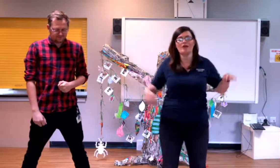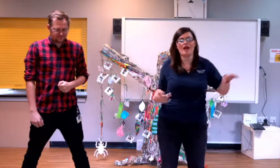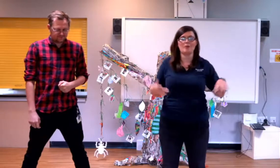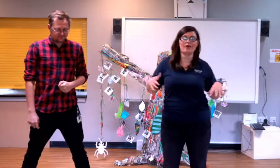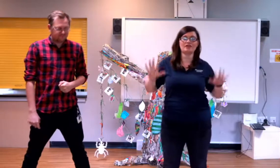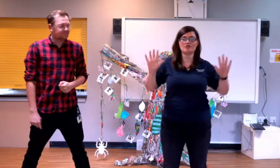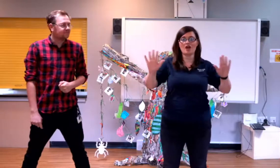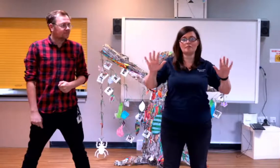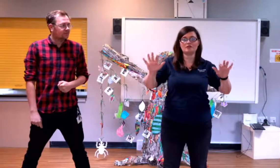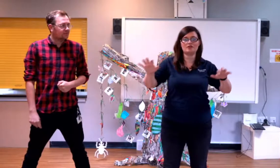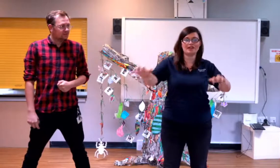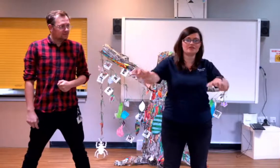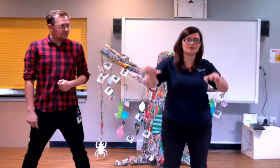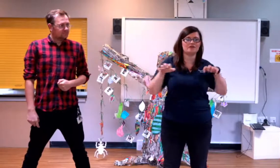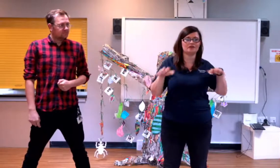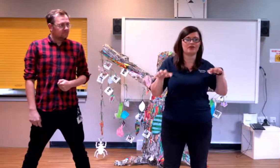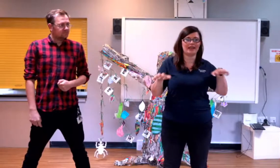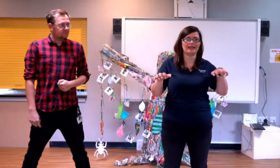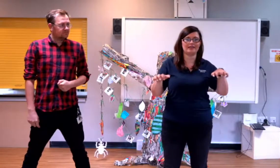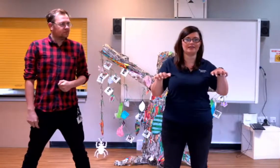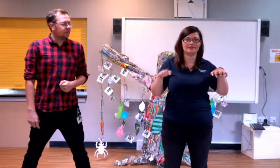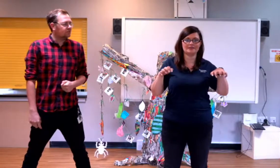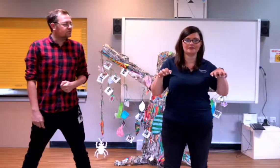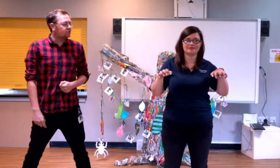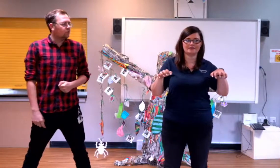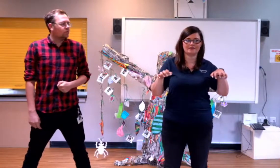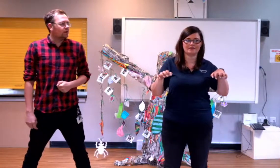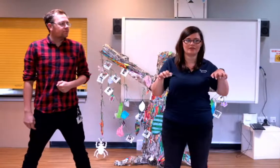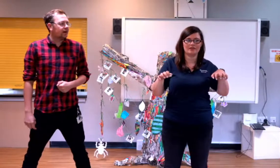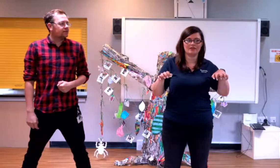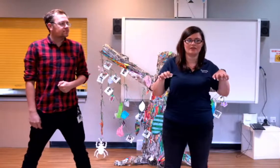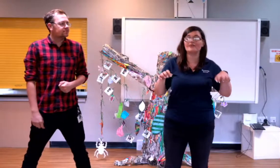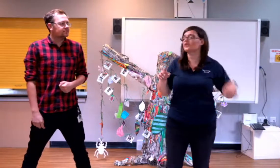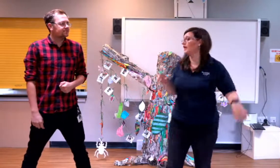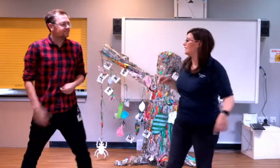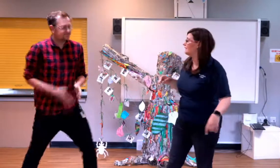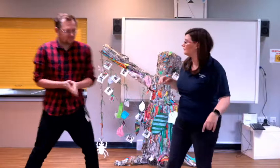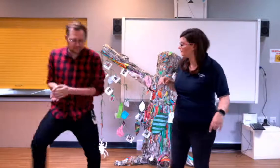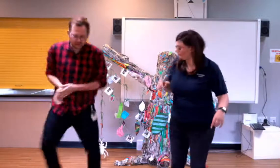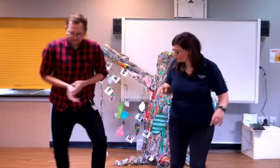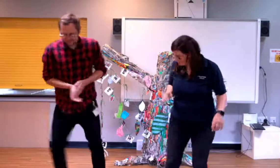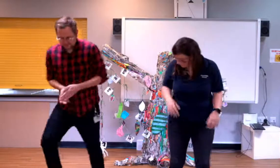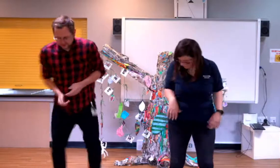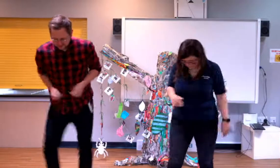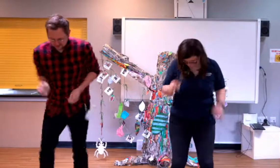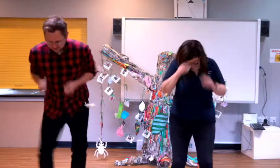And when it stops, you need to freeze. Do you think we need to do a warm-up first? That's a good idea. Right.